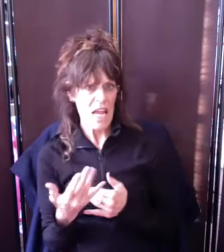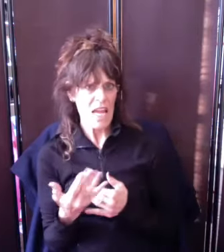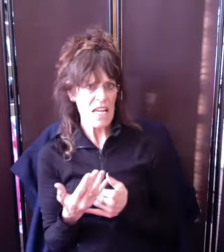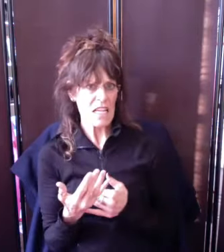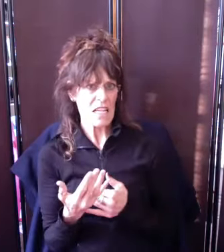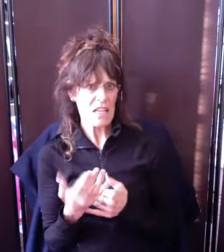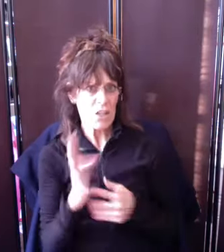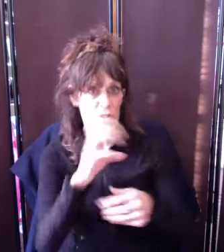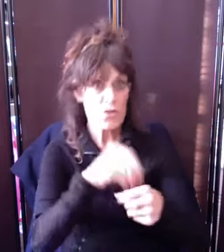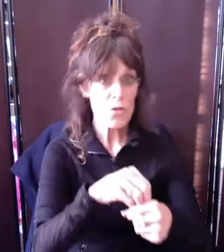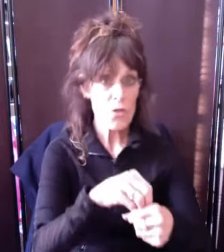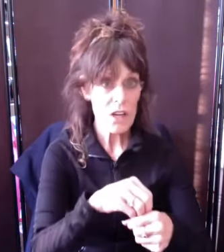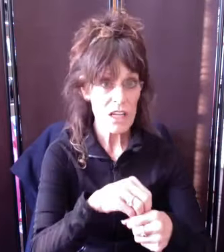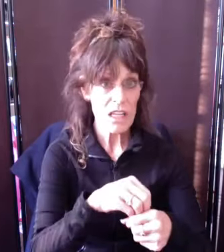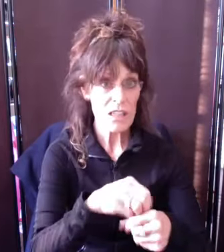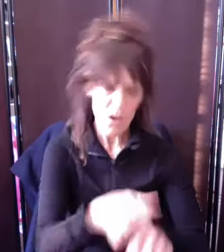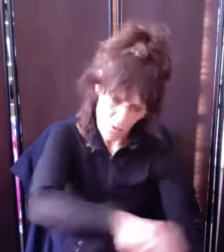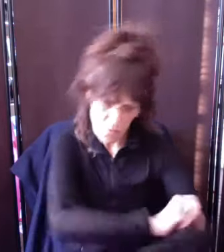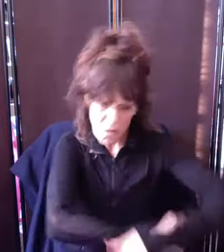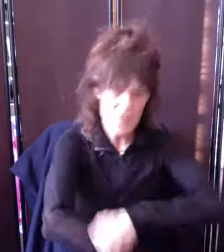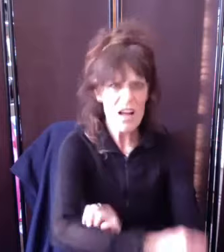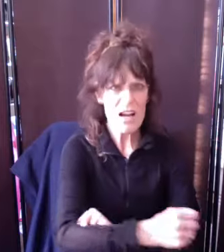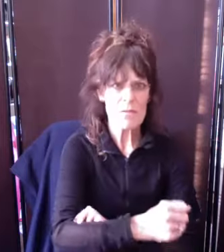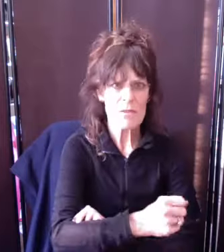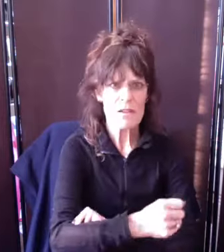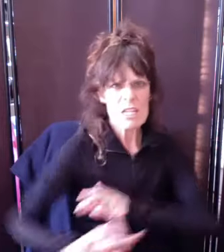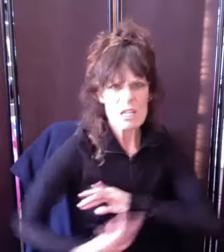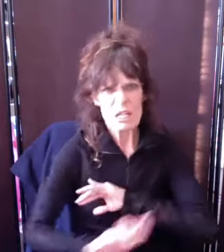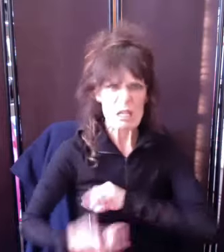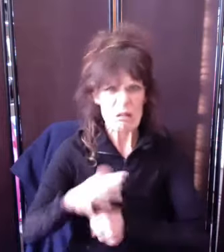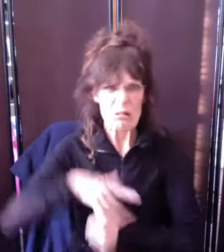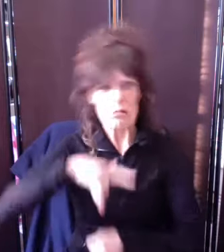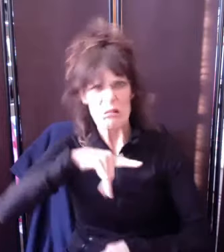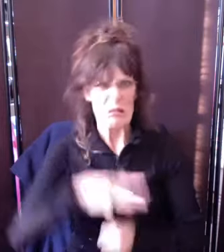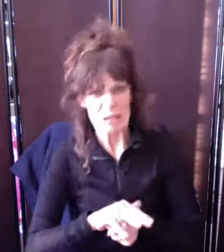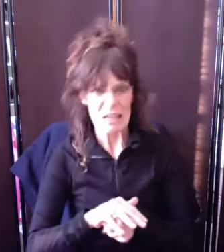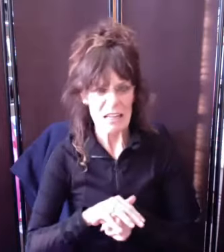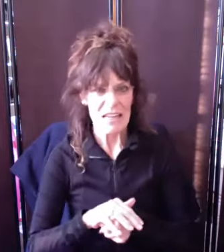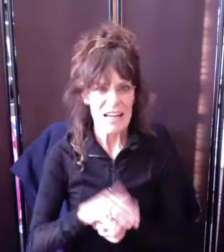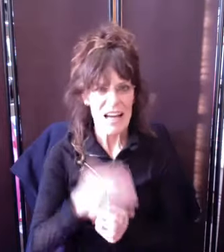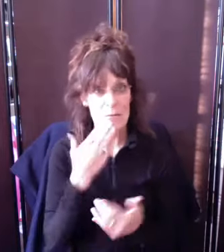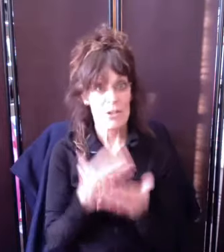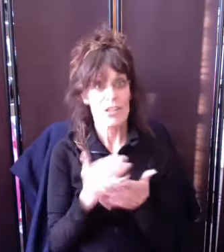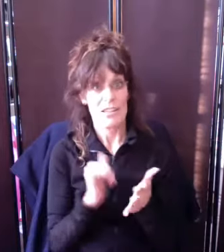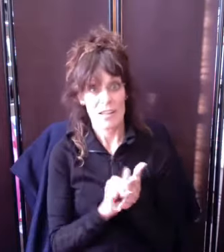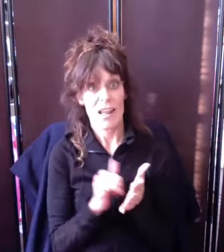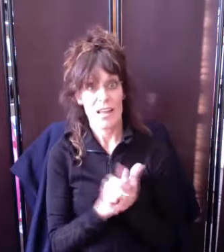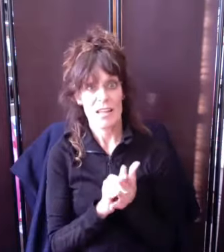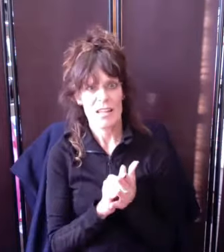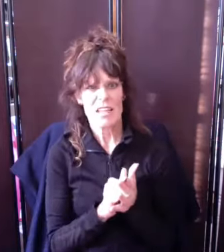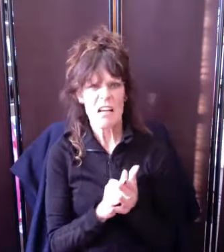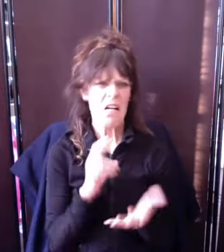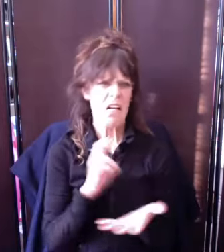to absolutely have a hissy fit. I'm good at hissy fits. I don't know about the rest of y'all, but I can give a temper tantrum like